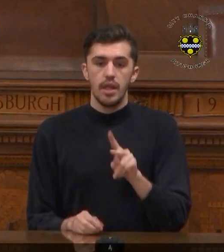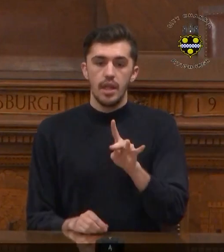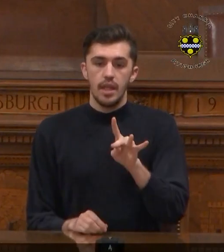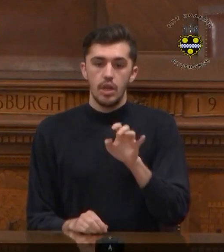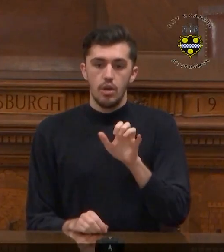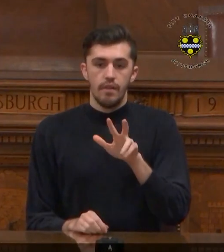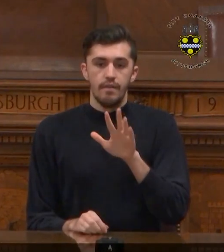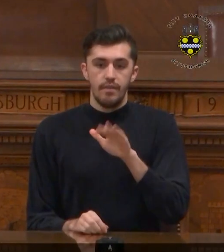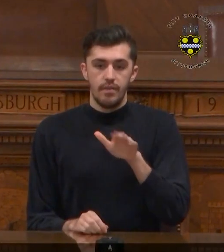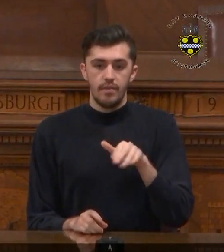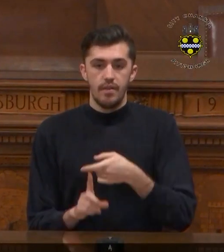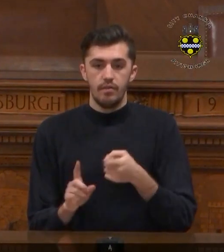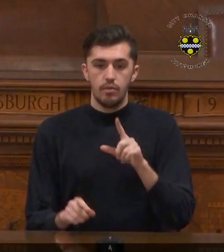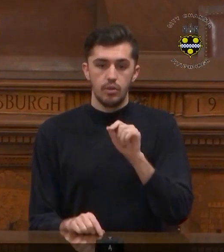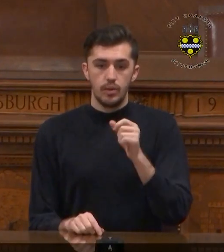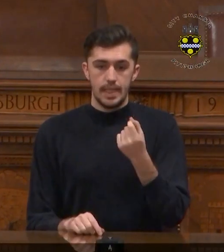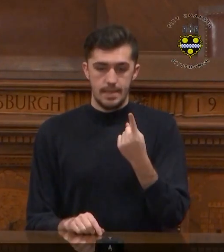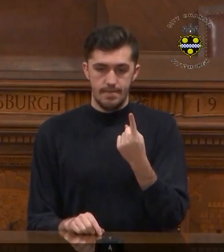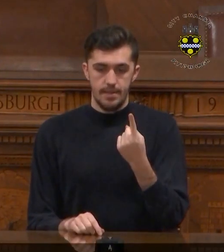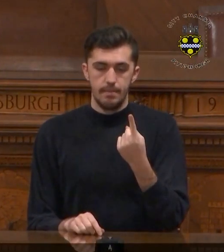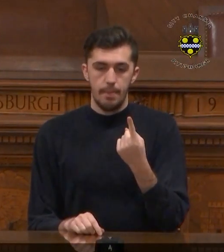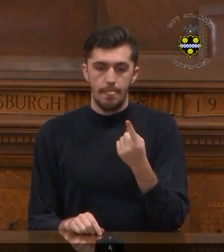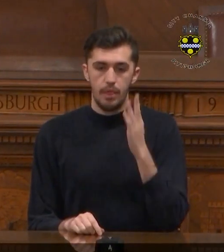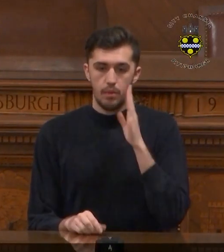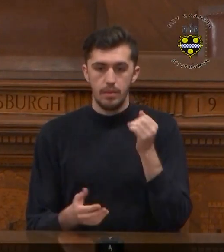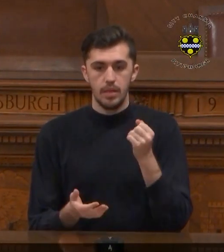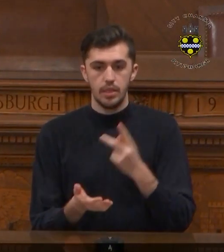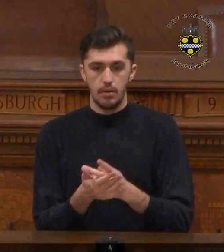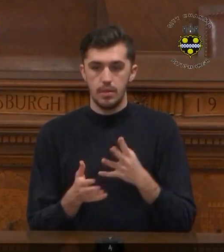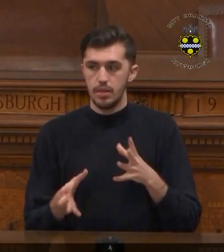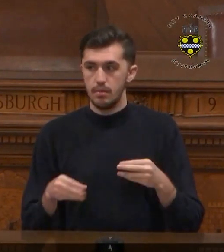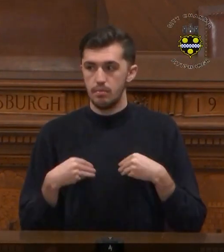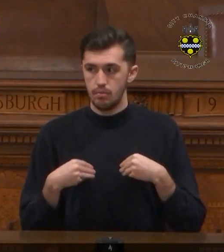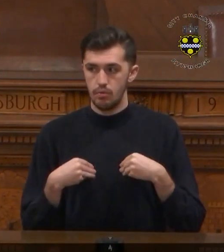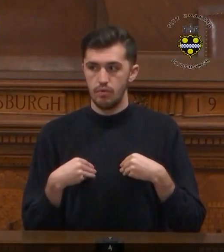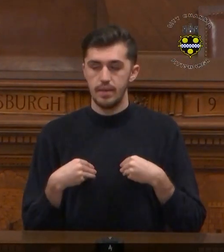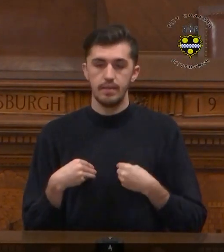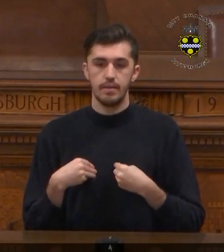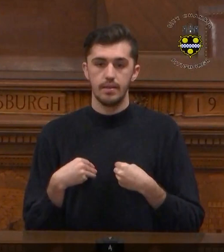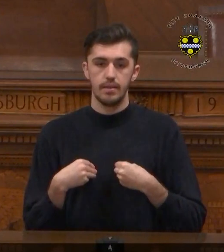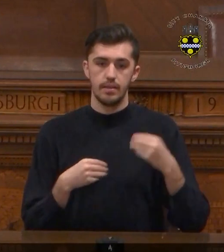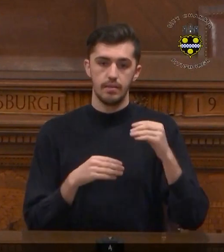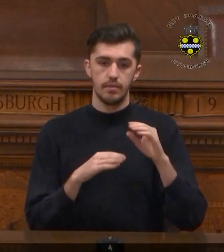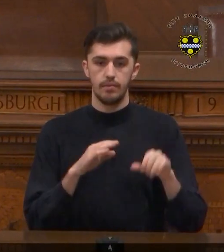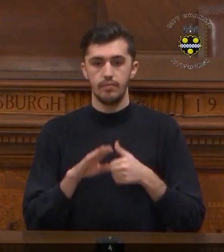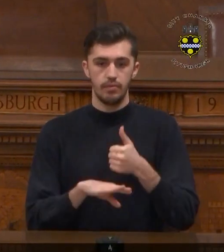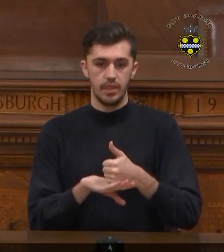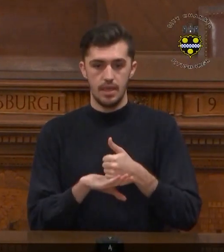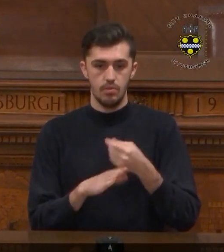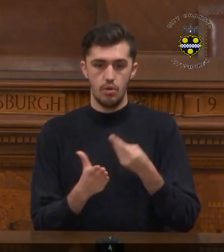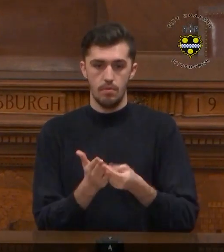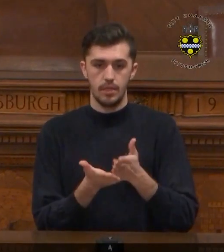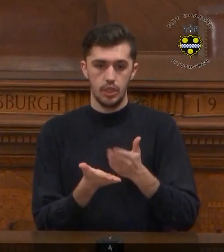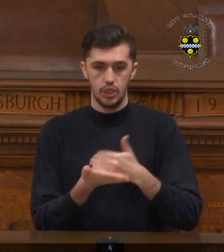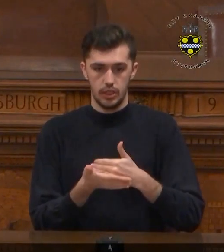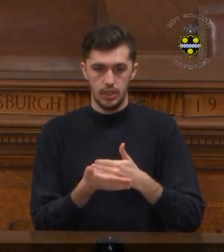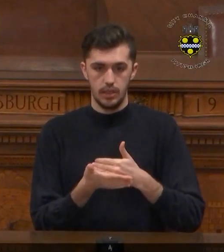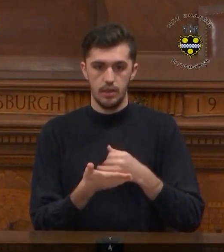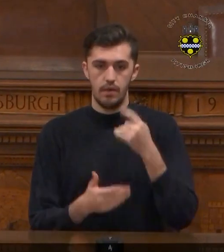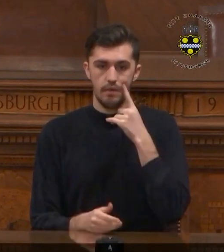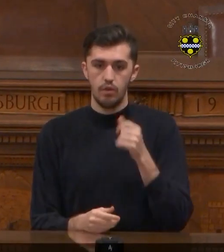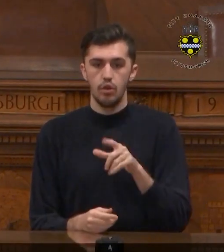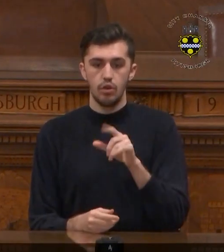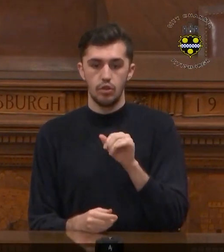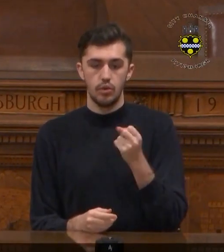2011, entitled Adopting and Approving the 2012 Capital Budget and 2012 through 2017